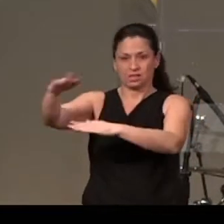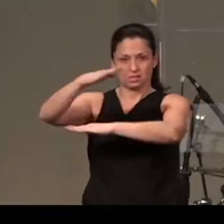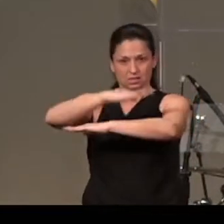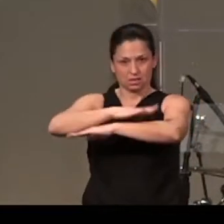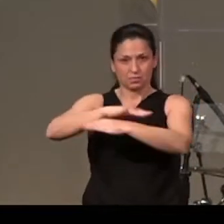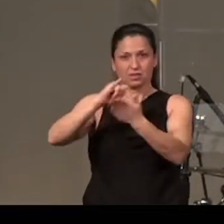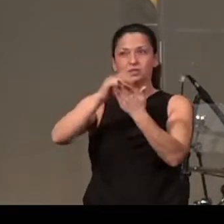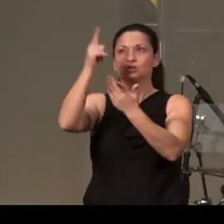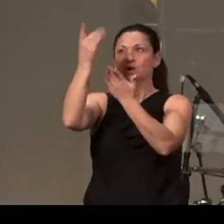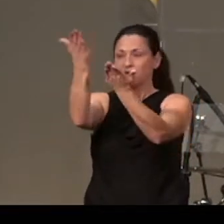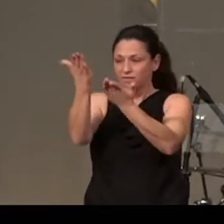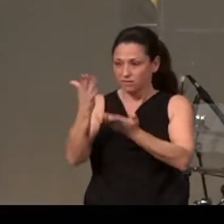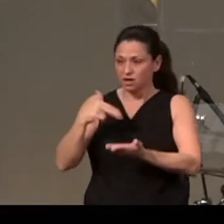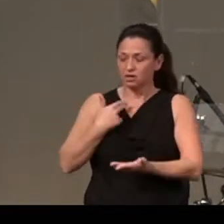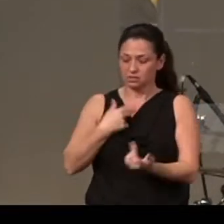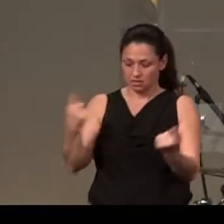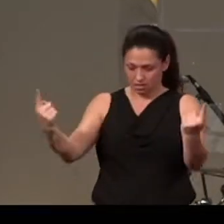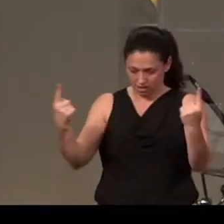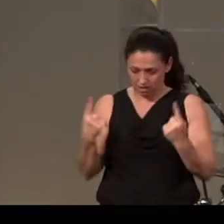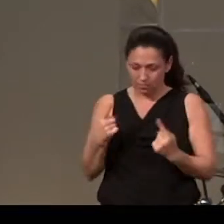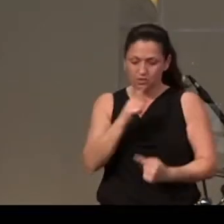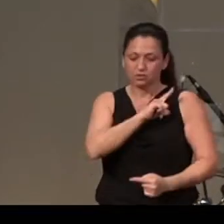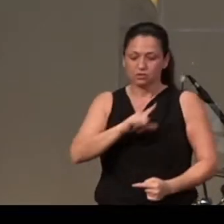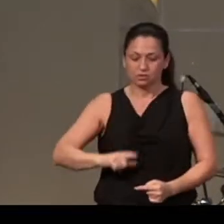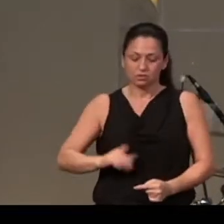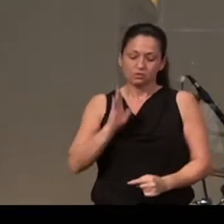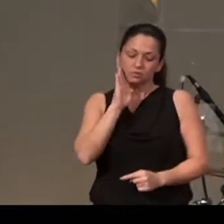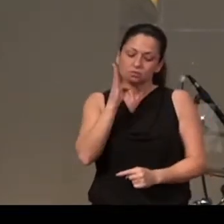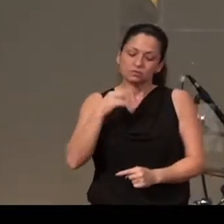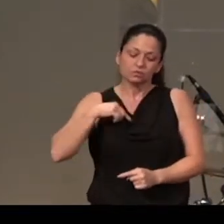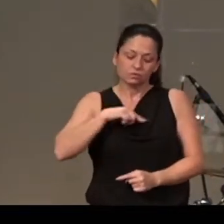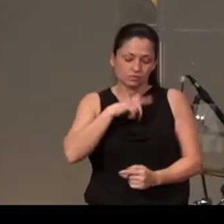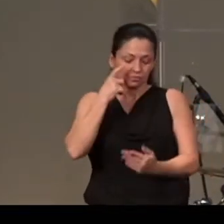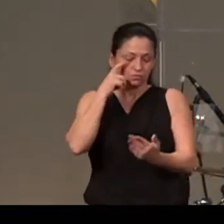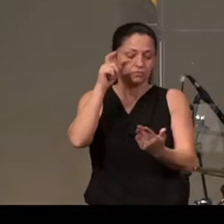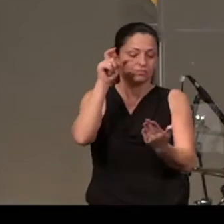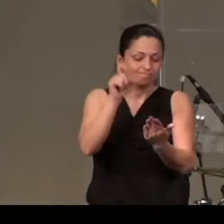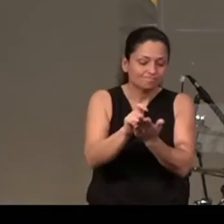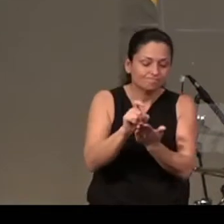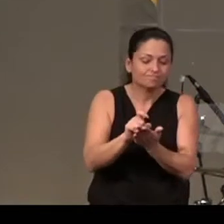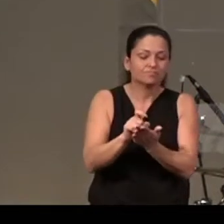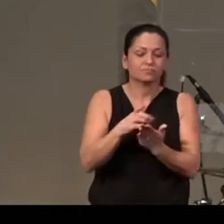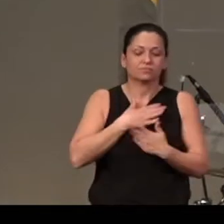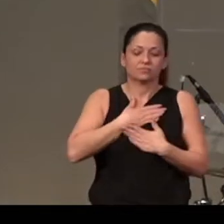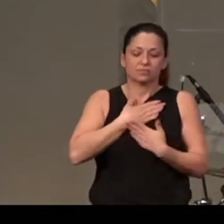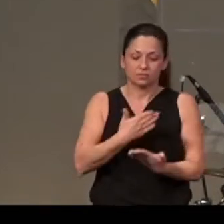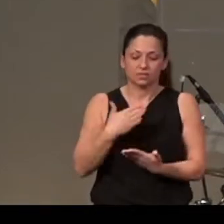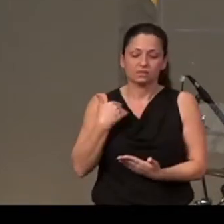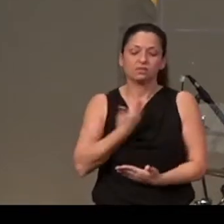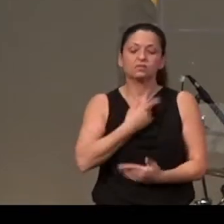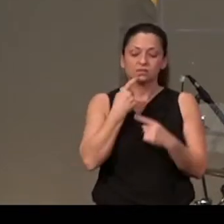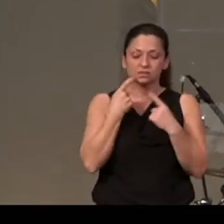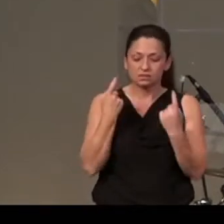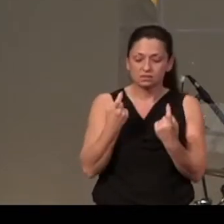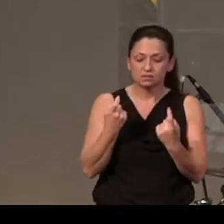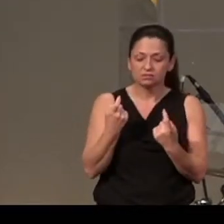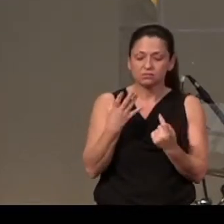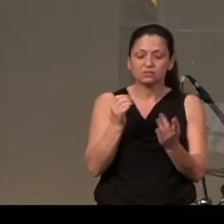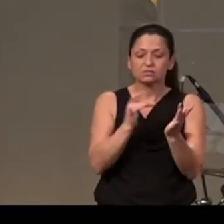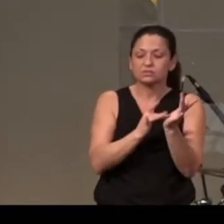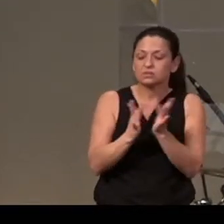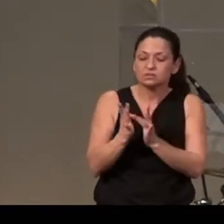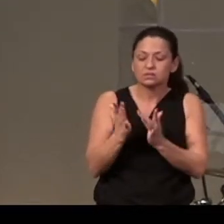have invited us to come to, Lord, may we recognize and repent of our sin. And Jesus, may